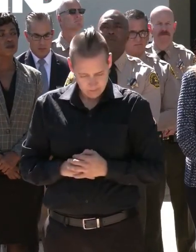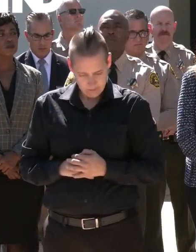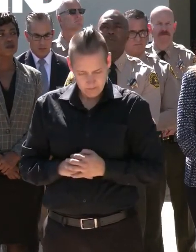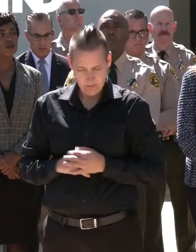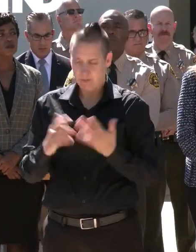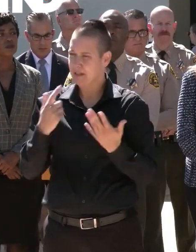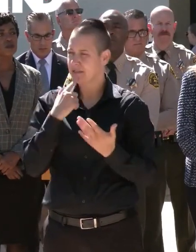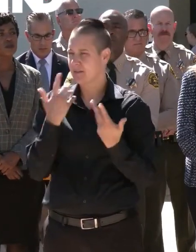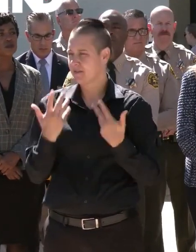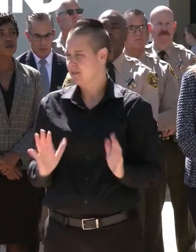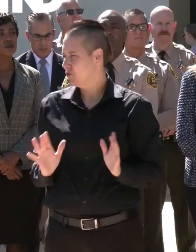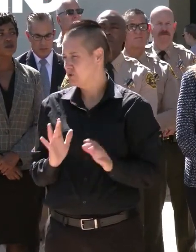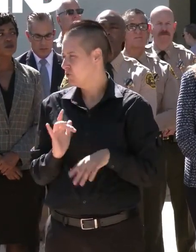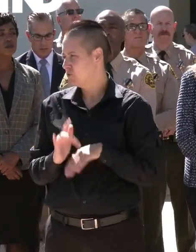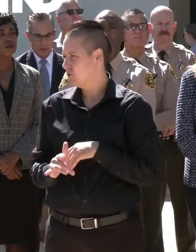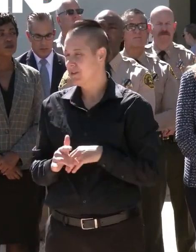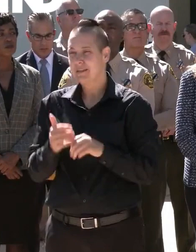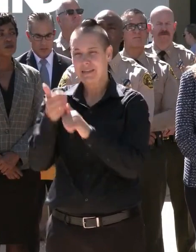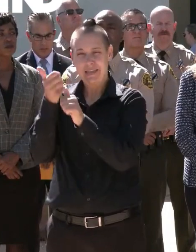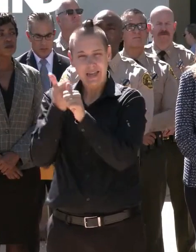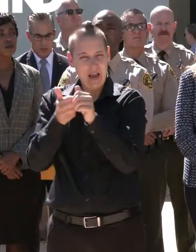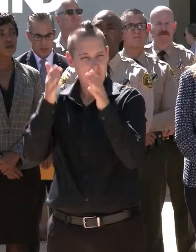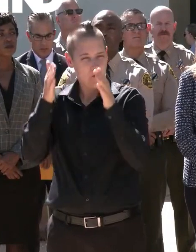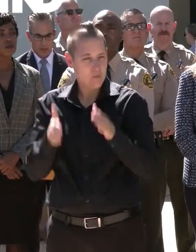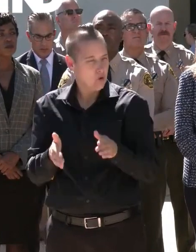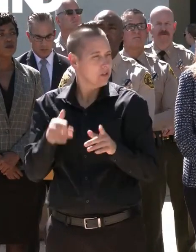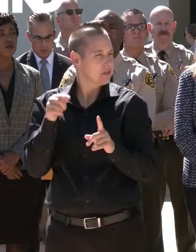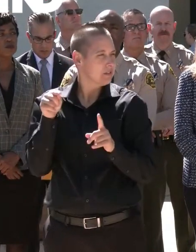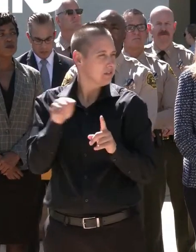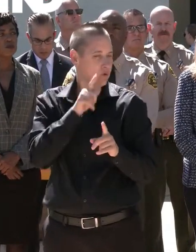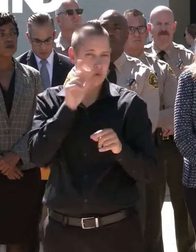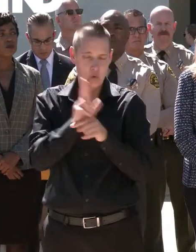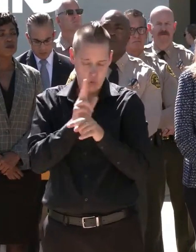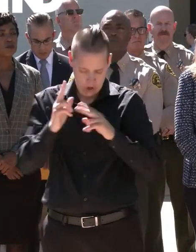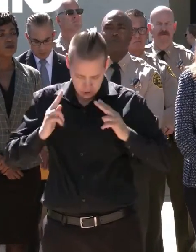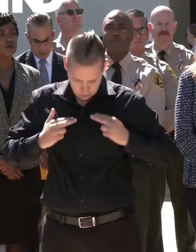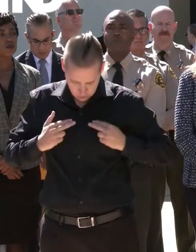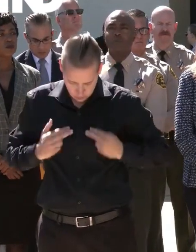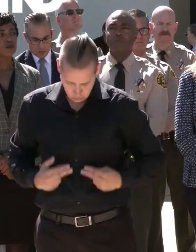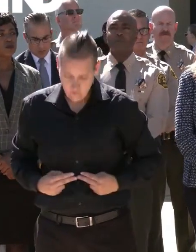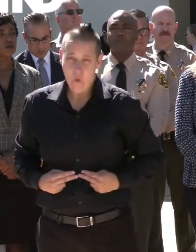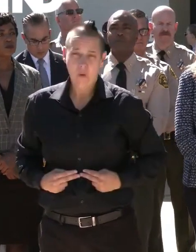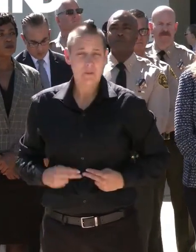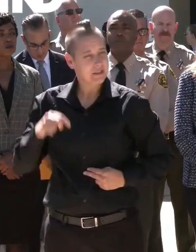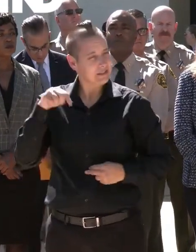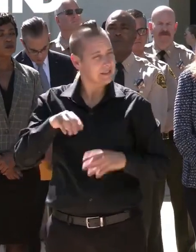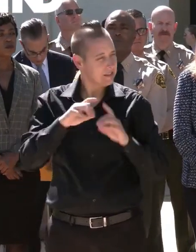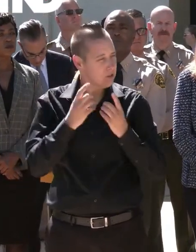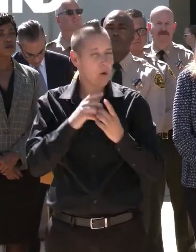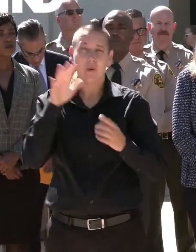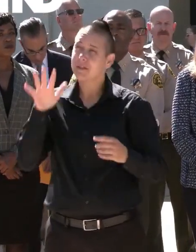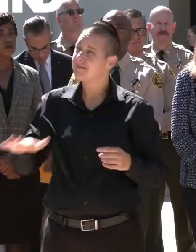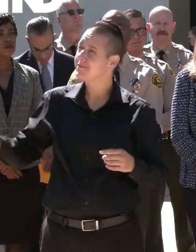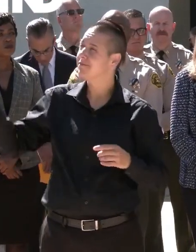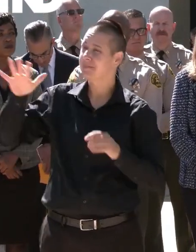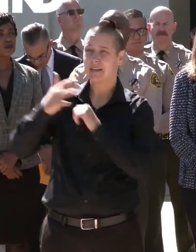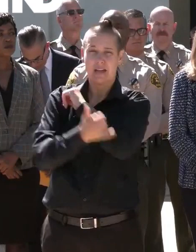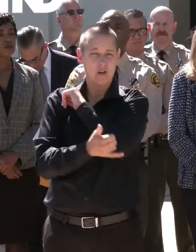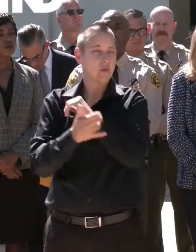but as I stated earlier, every person who dons this uniform on in this department and across the